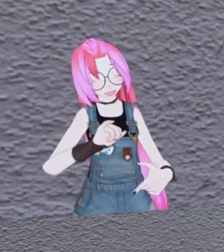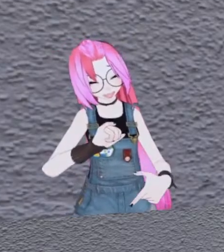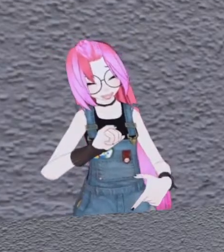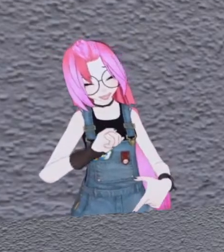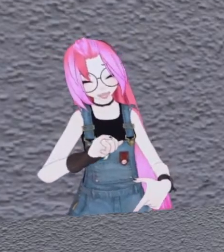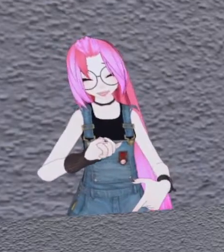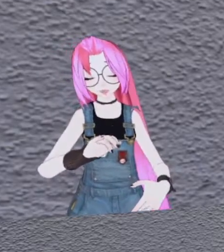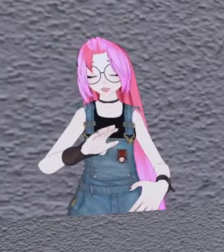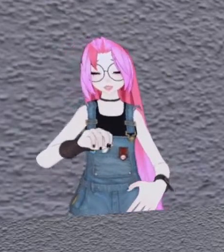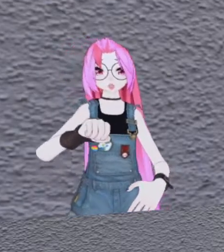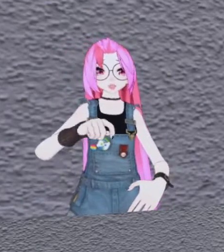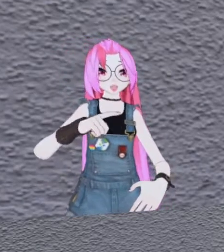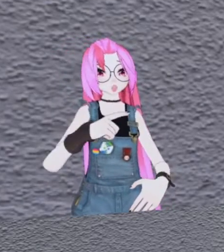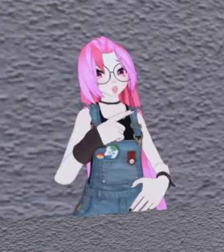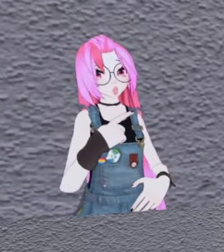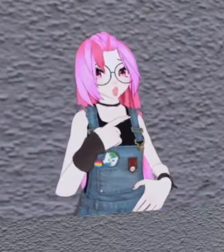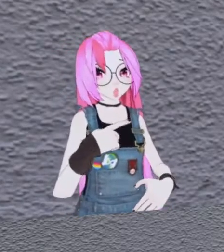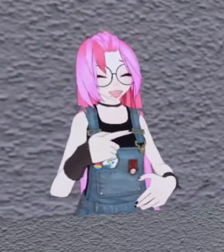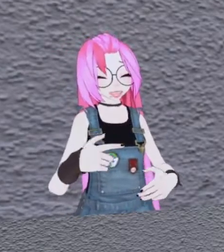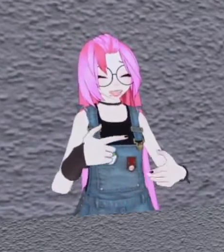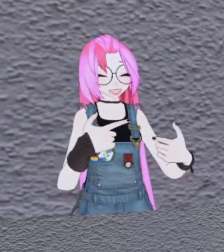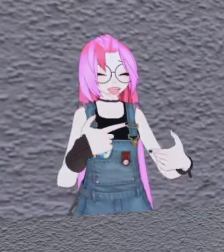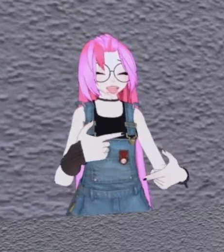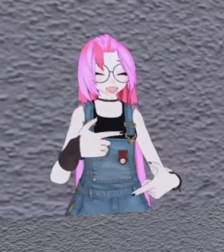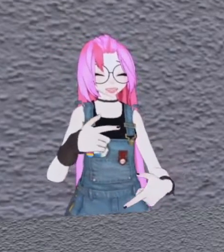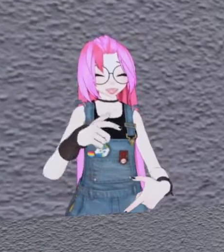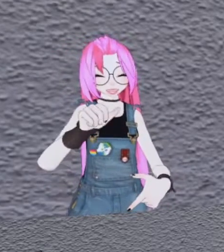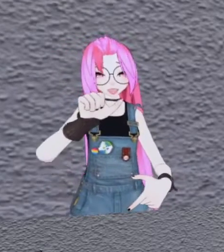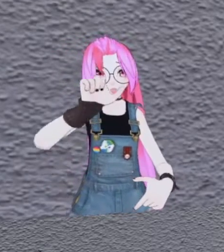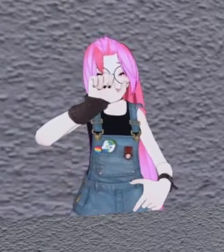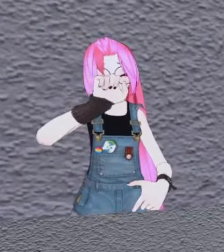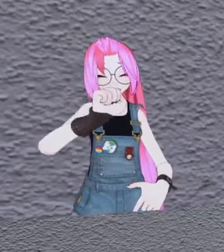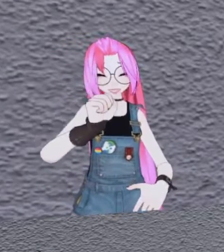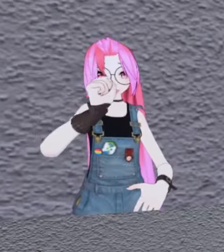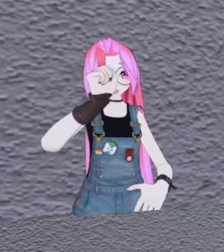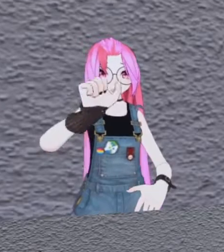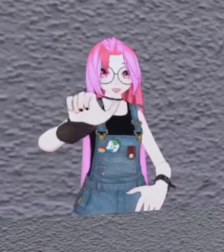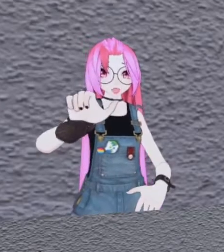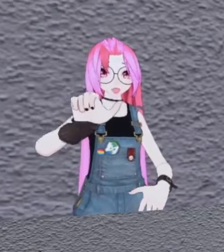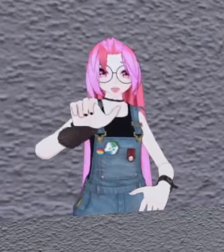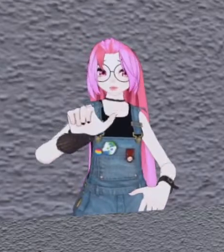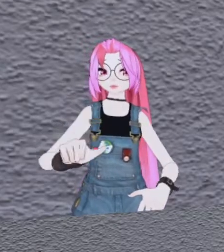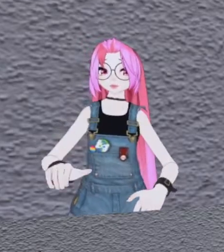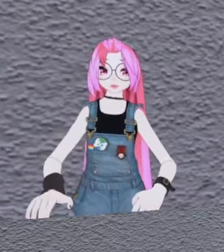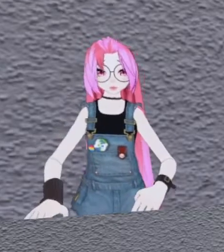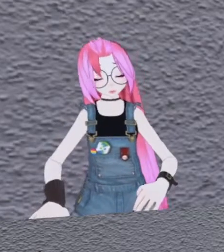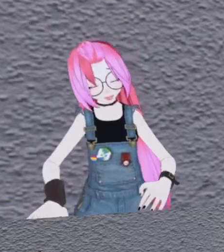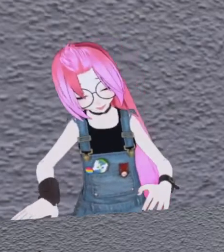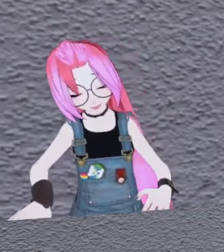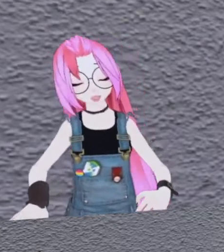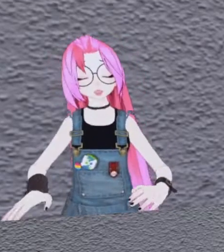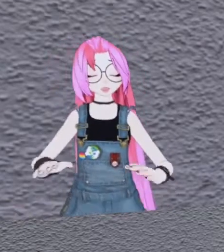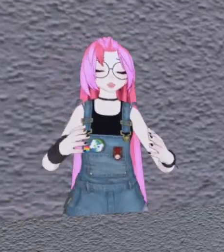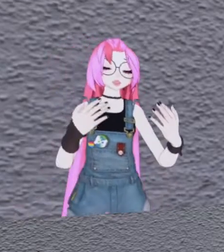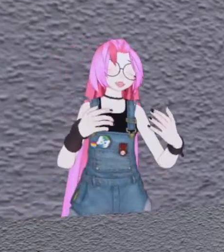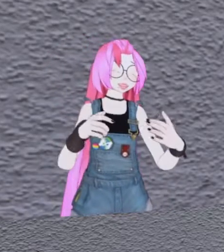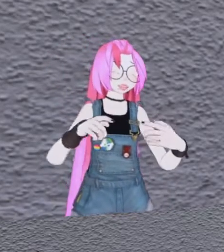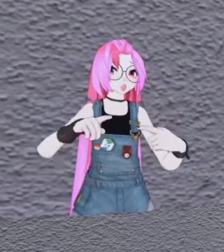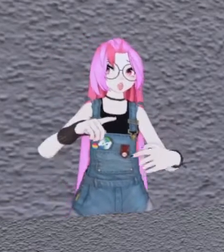anime too." And she was like, "You gotta watch this anime, it's called Sword Art Online." Little did I know that it would become my